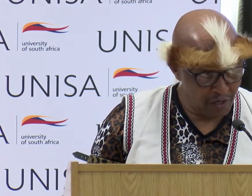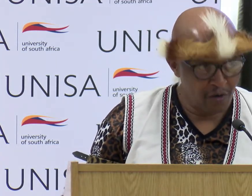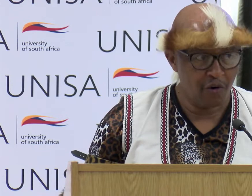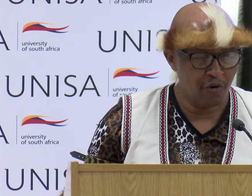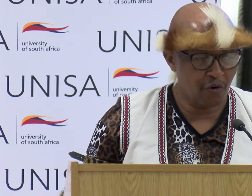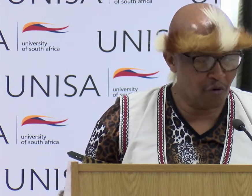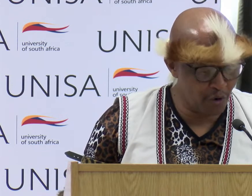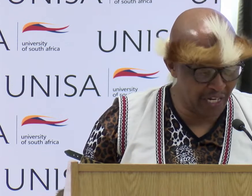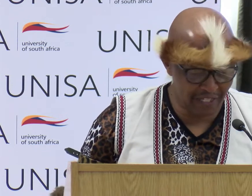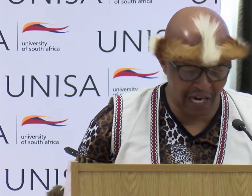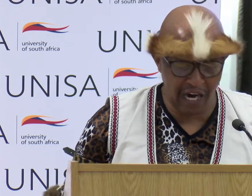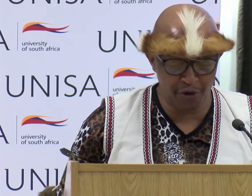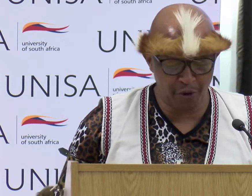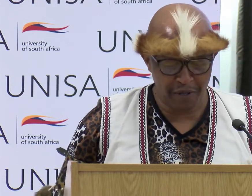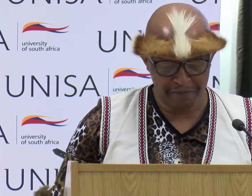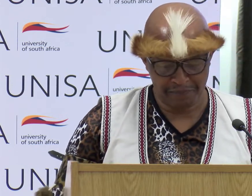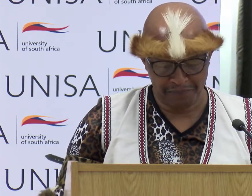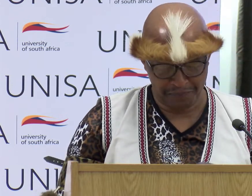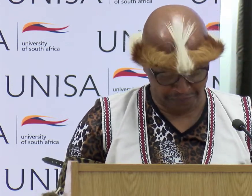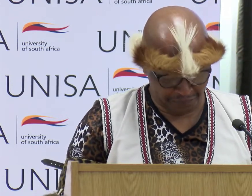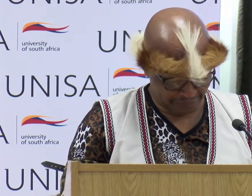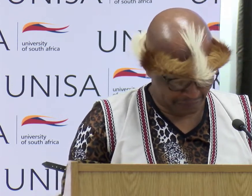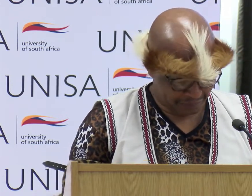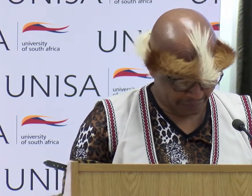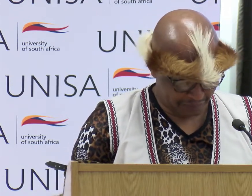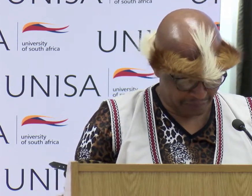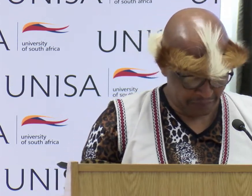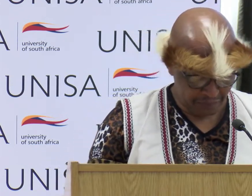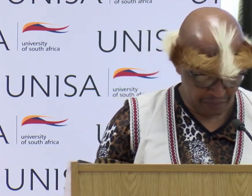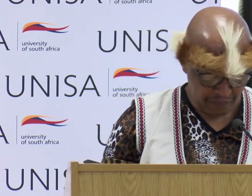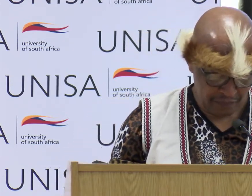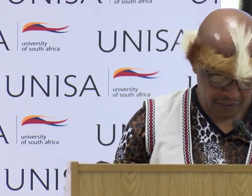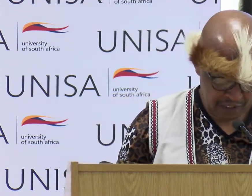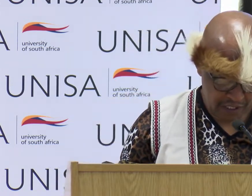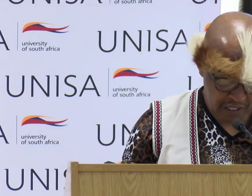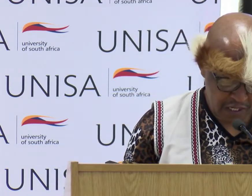Athandwa uyathandwa.